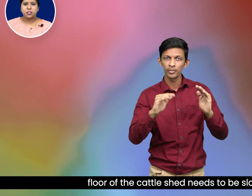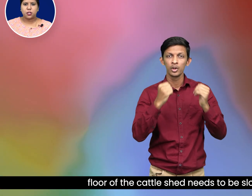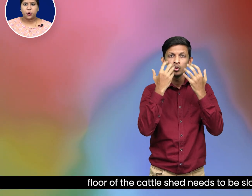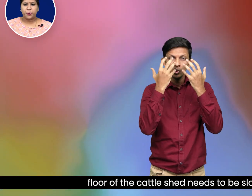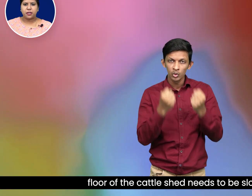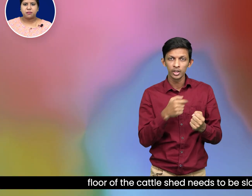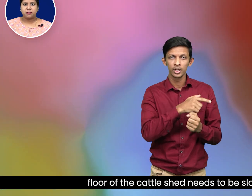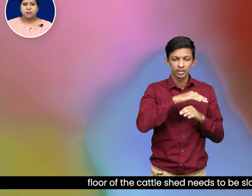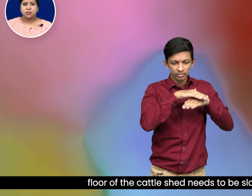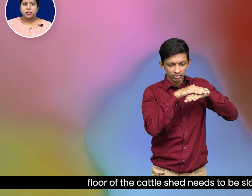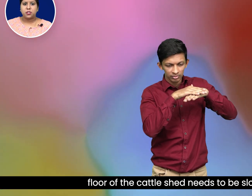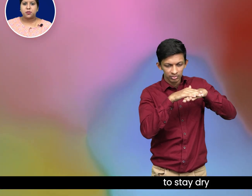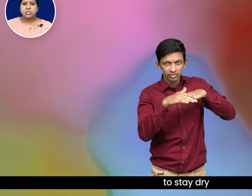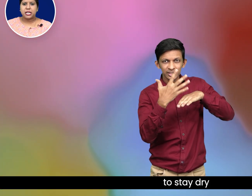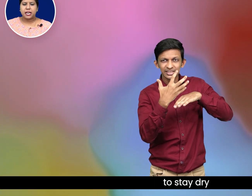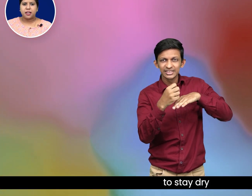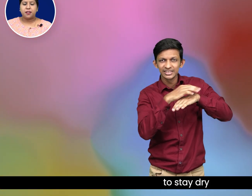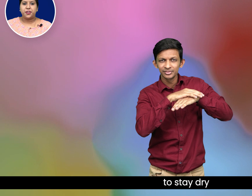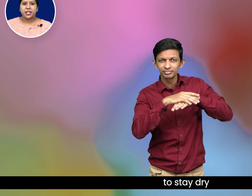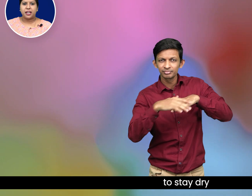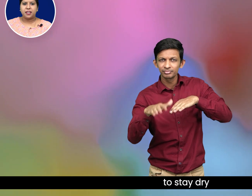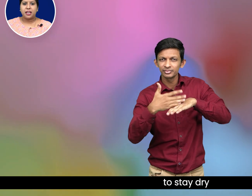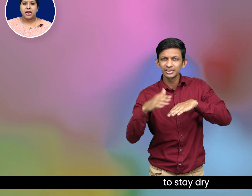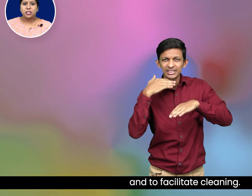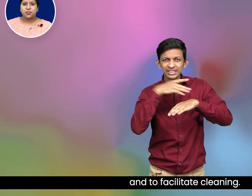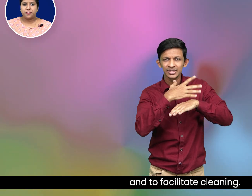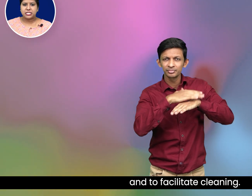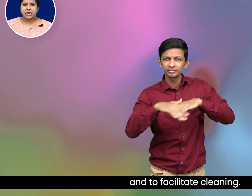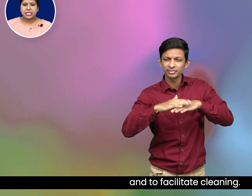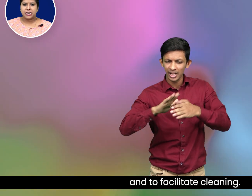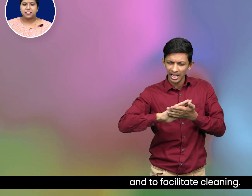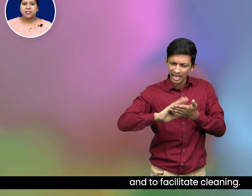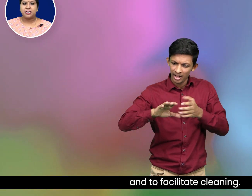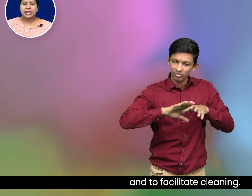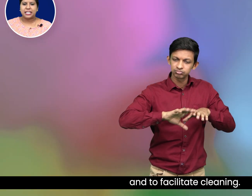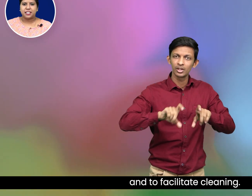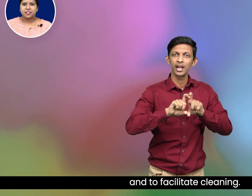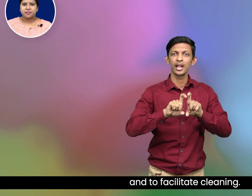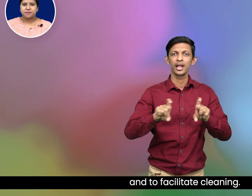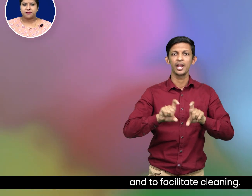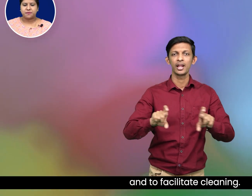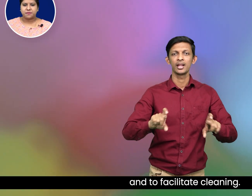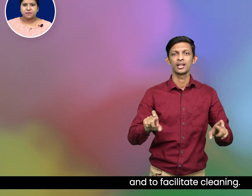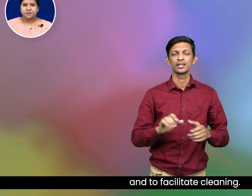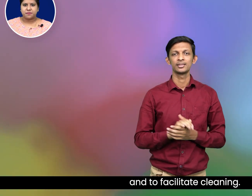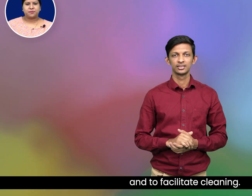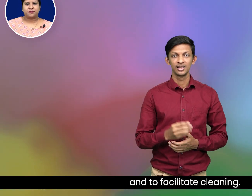be sloping to stay dry and to facilitate cleaning.